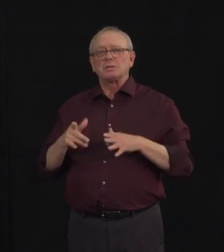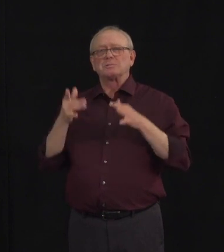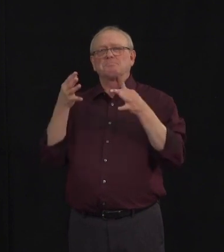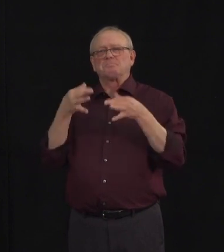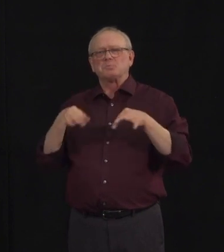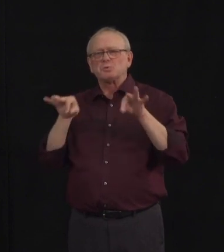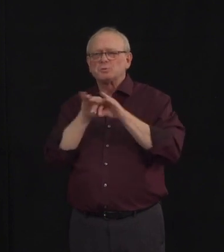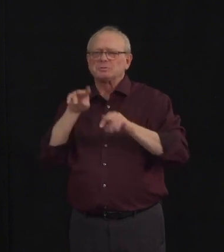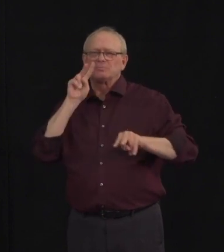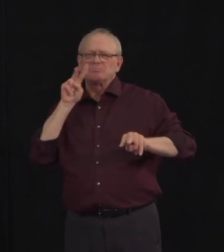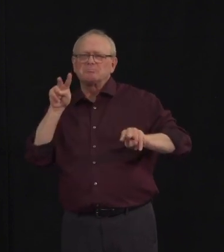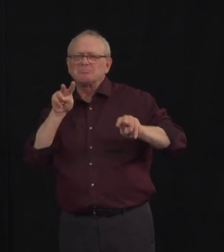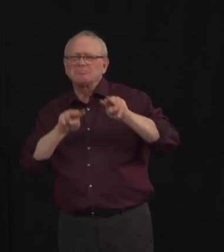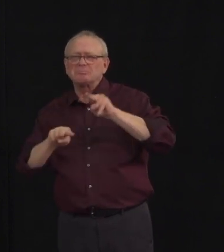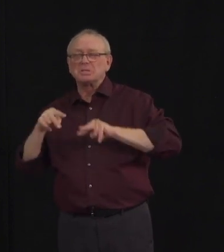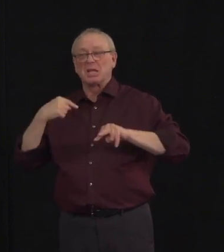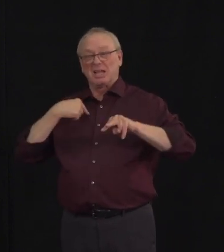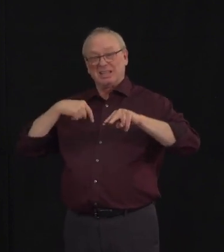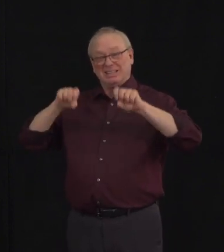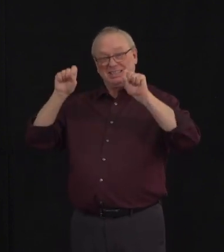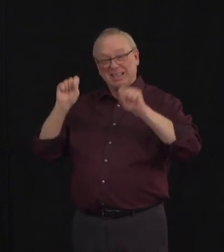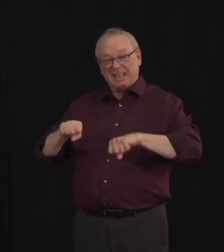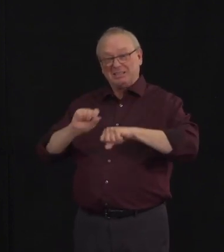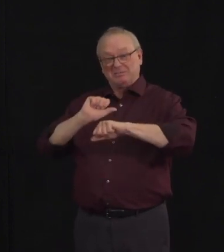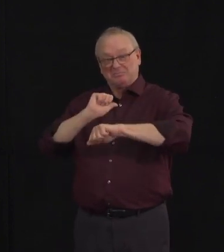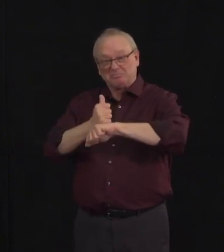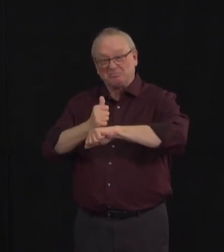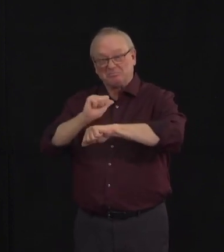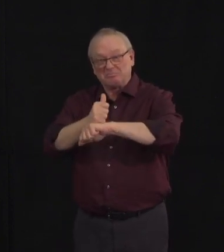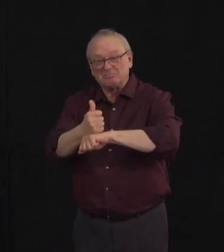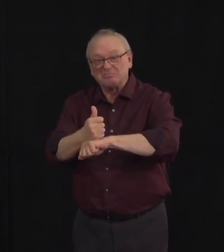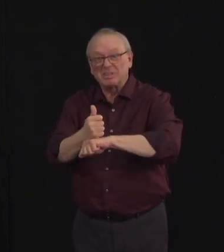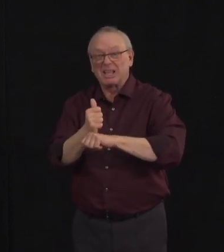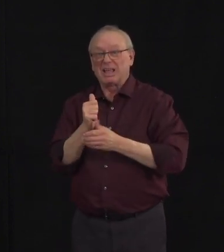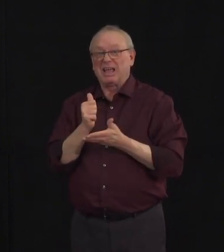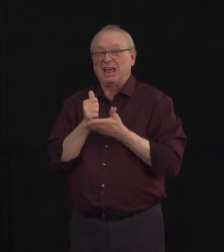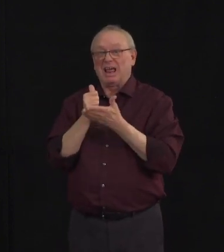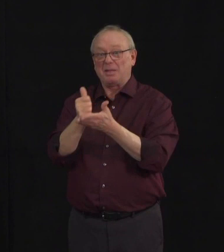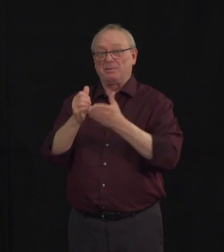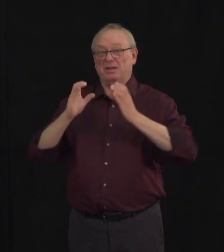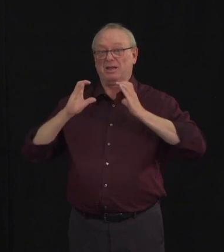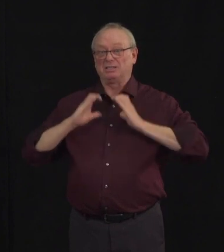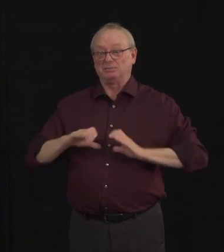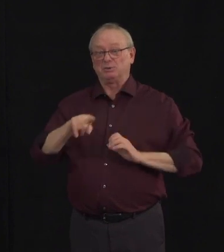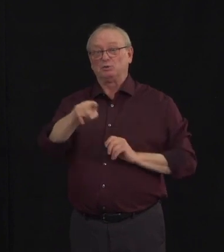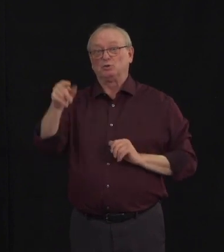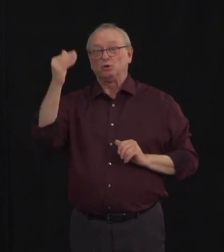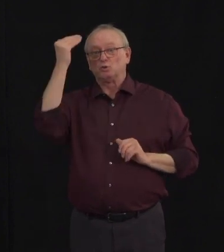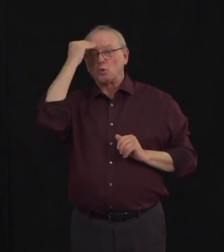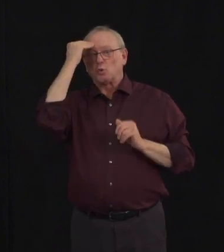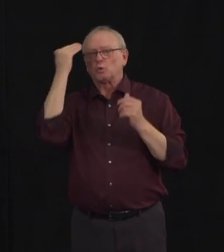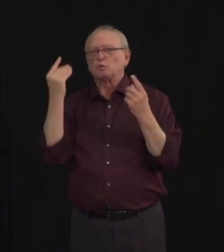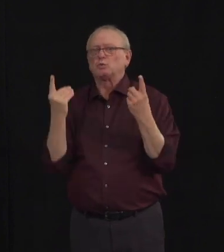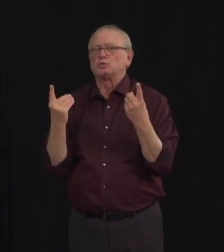sure that patrons understand what is required of them. And so different businesses, it's going to